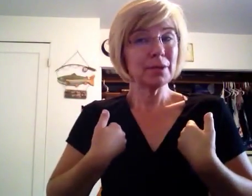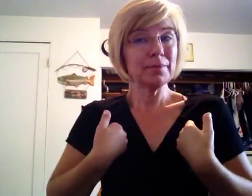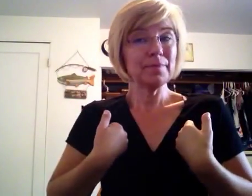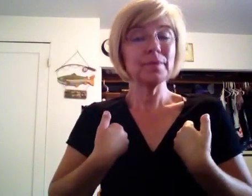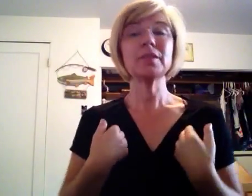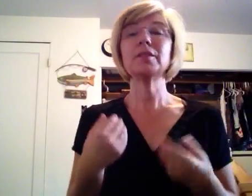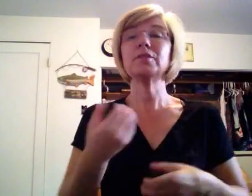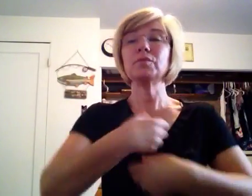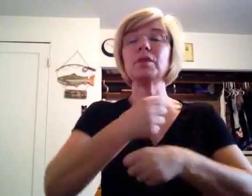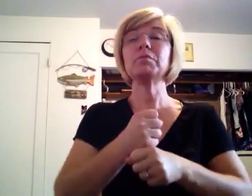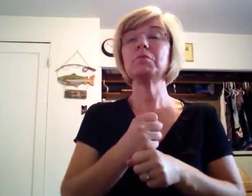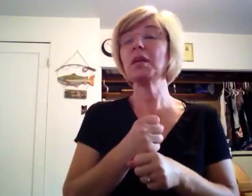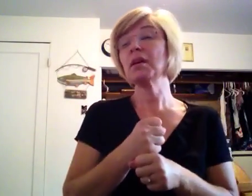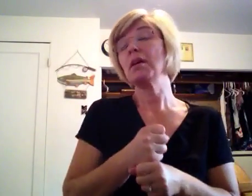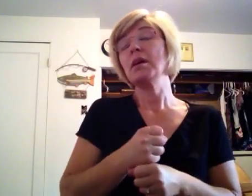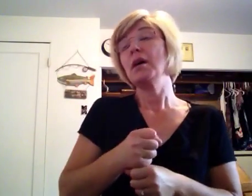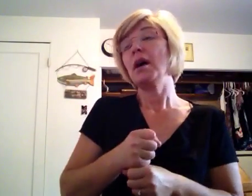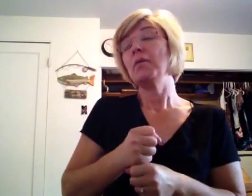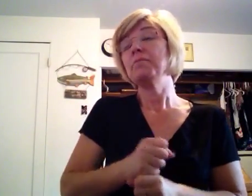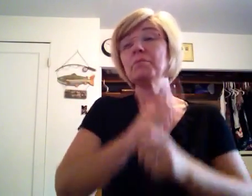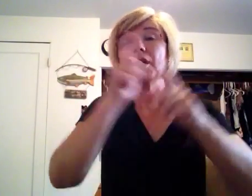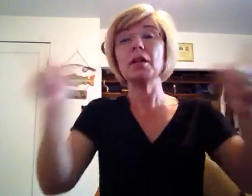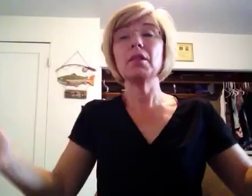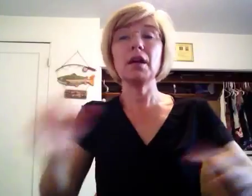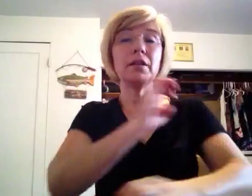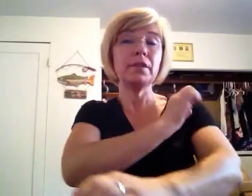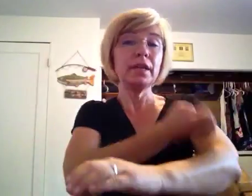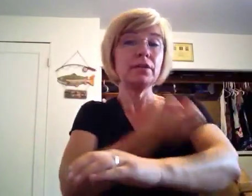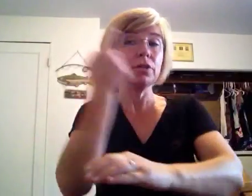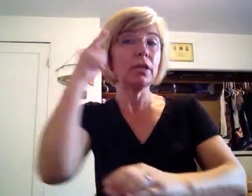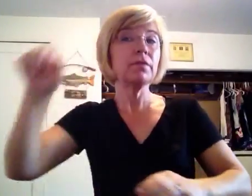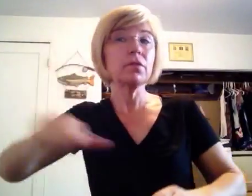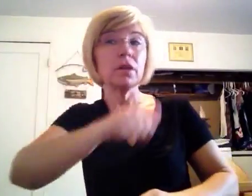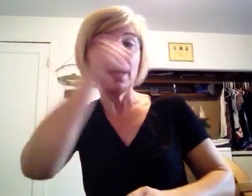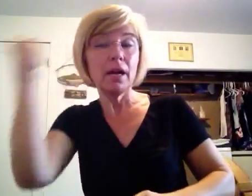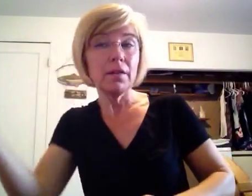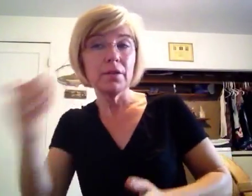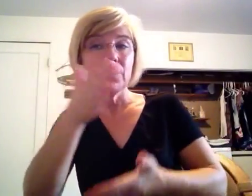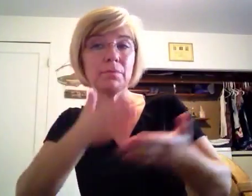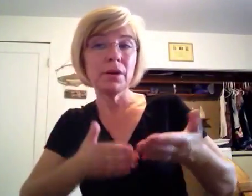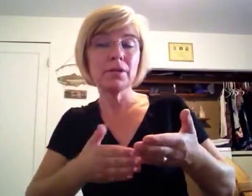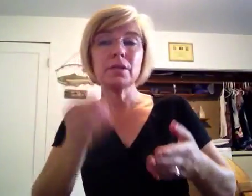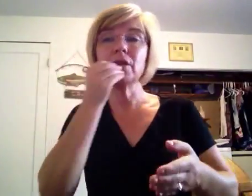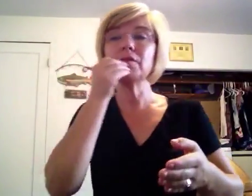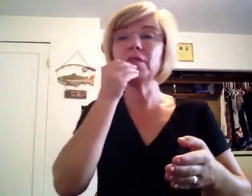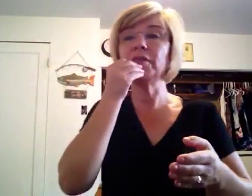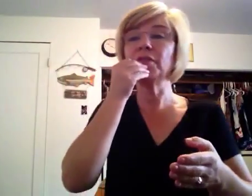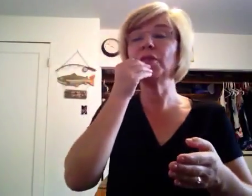other organisms to eat. Plants are at the beginning of every food chain and it starts with the sun.